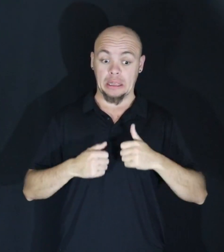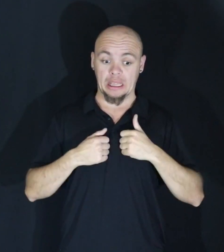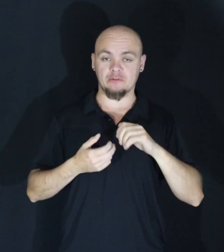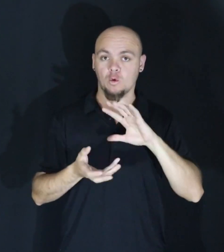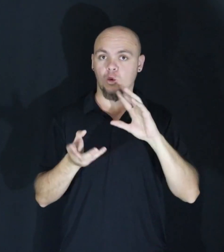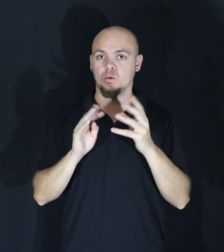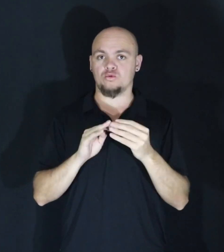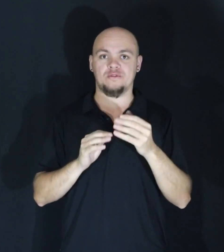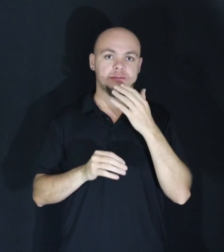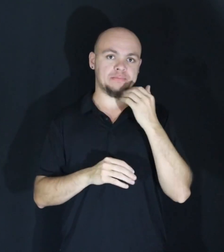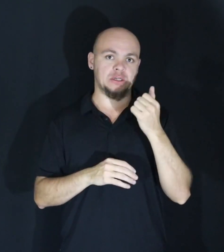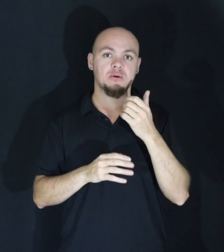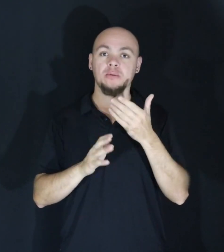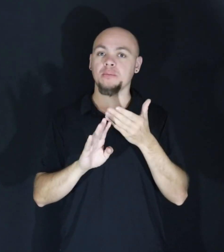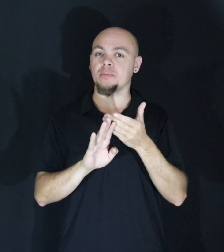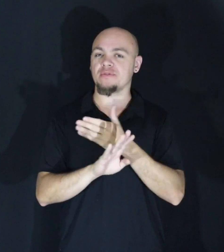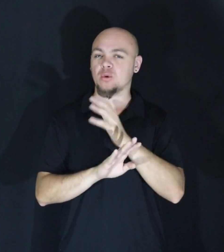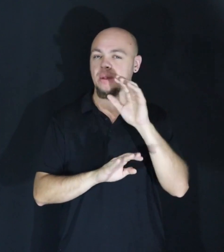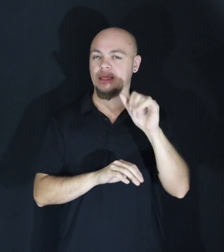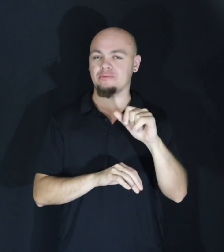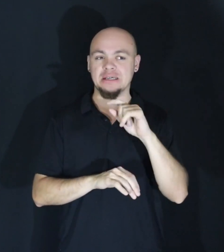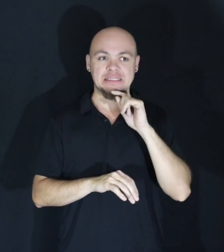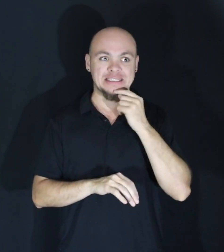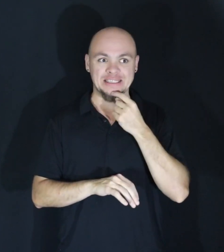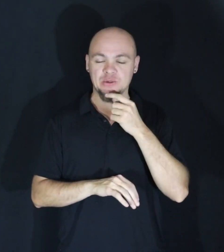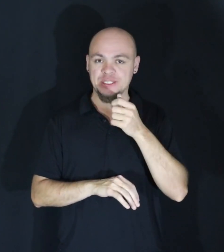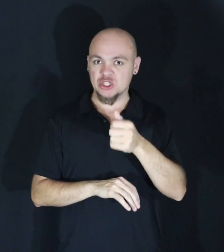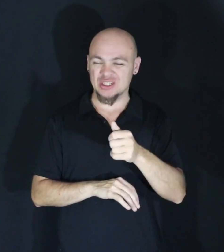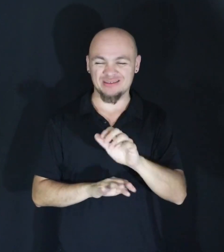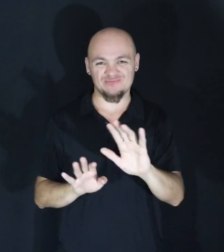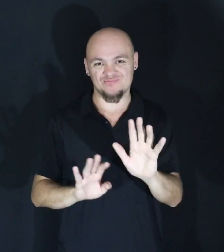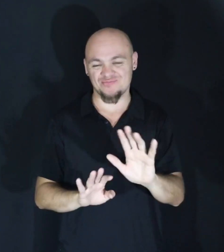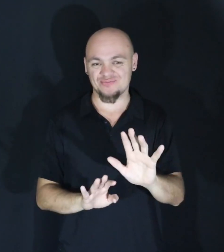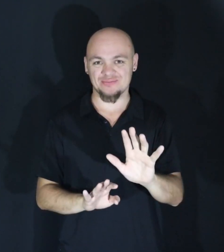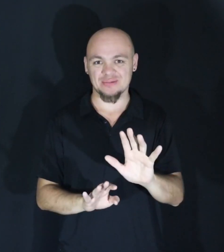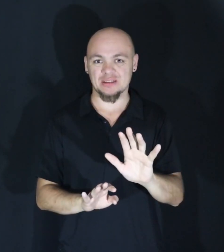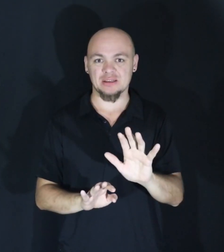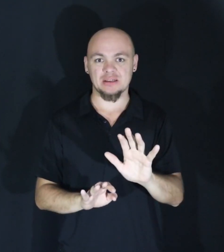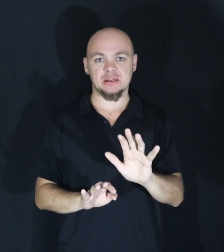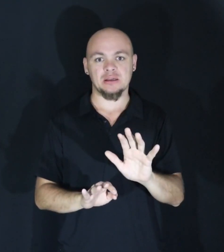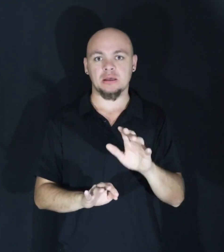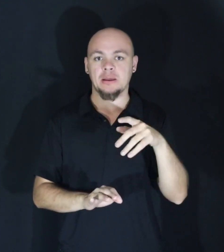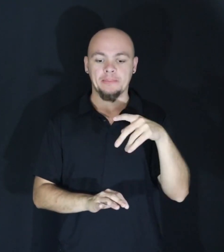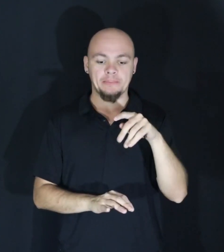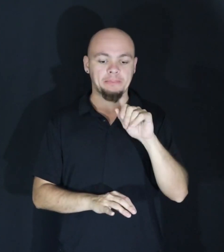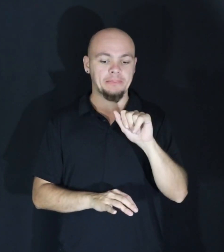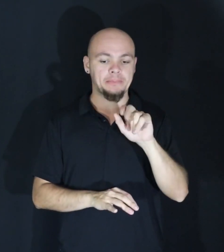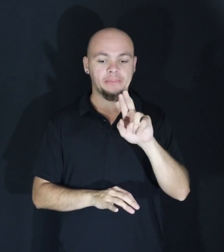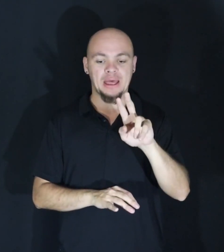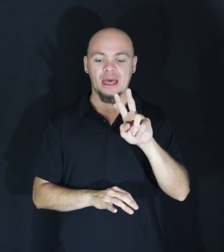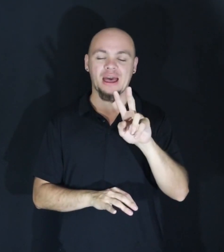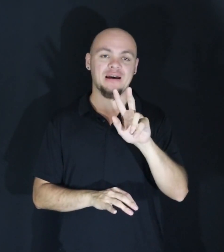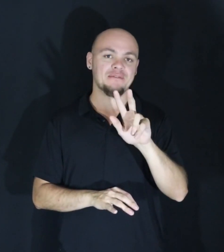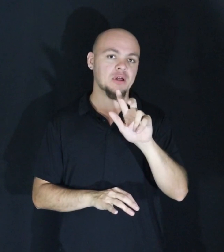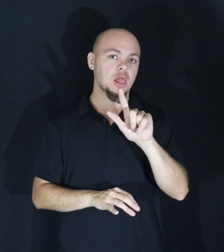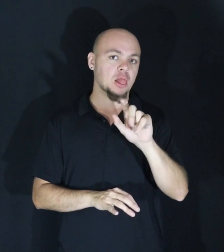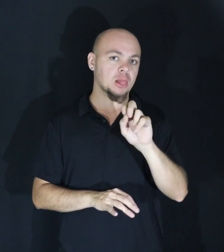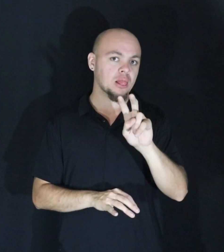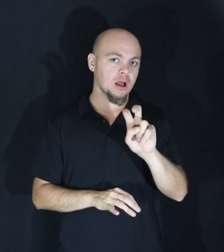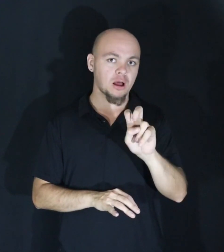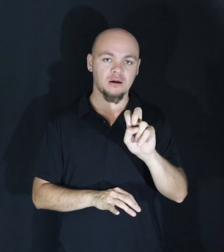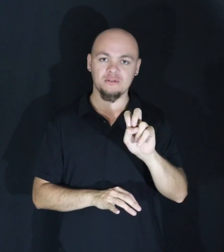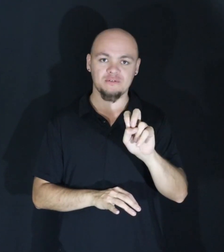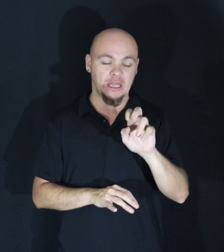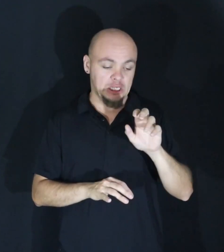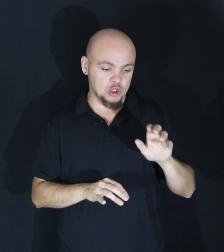part company, let's not take ourselves so seriously. We are not Pavlov's salivating pooches. We